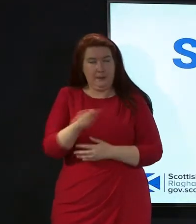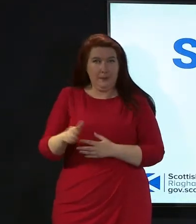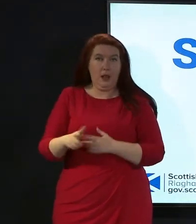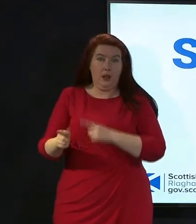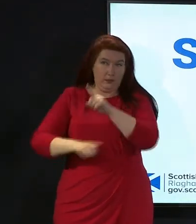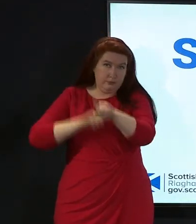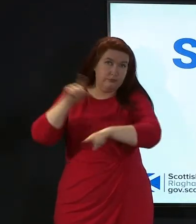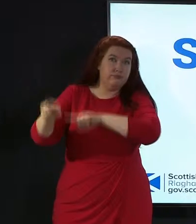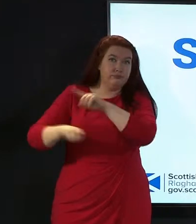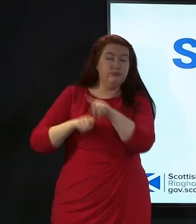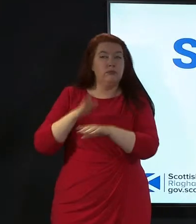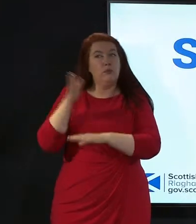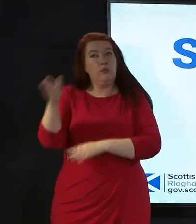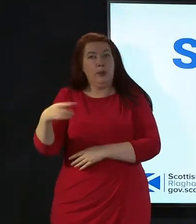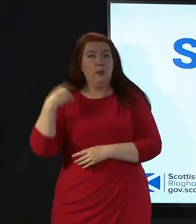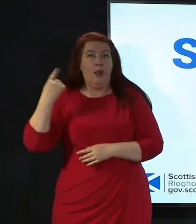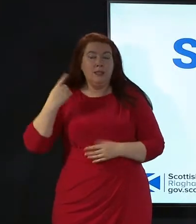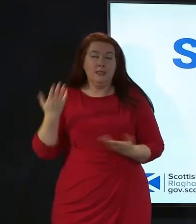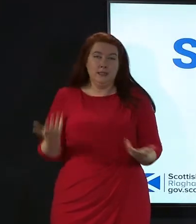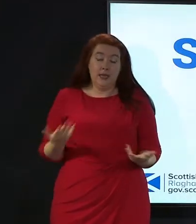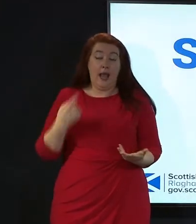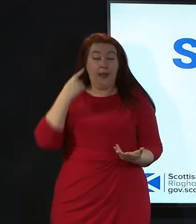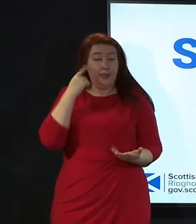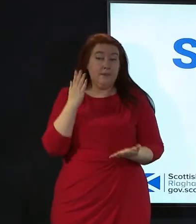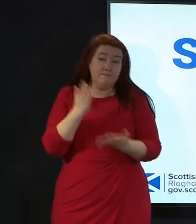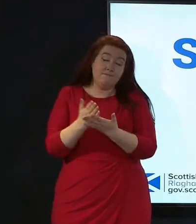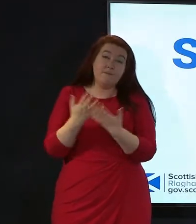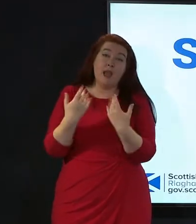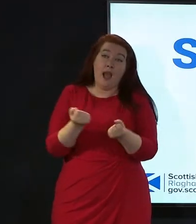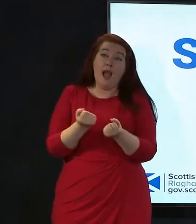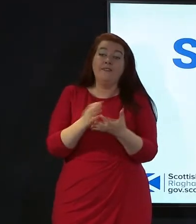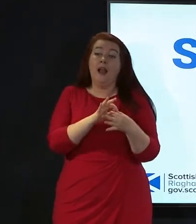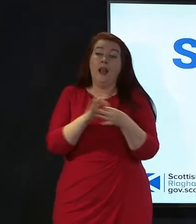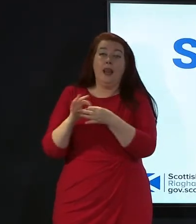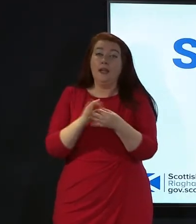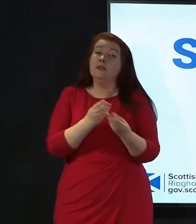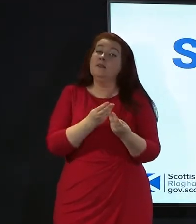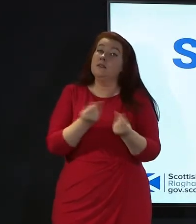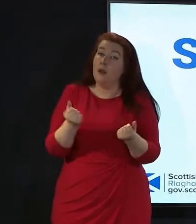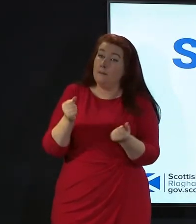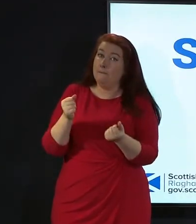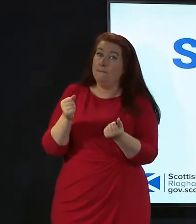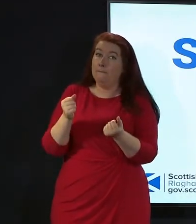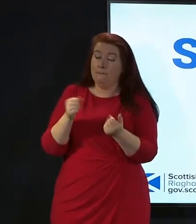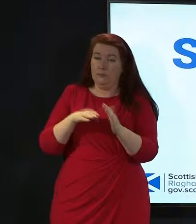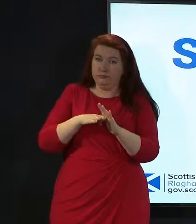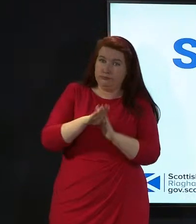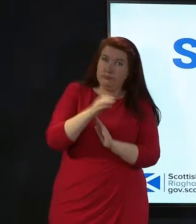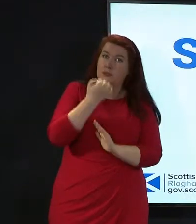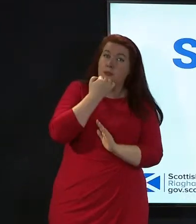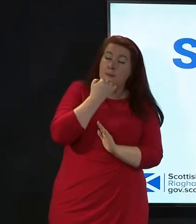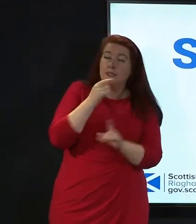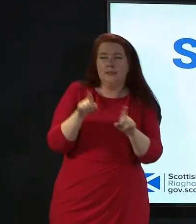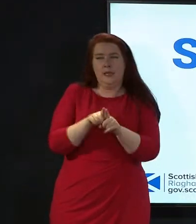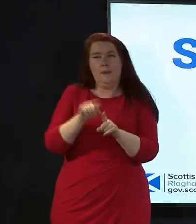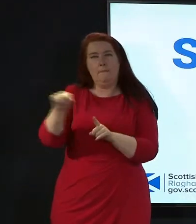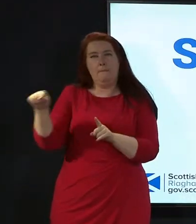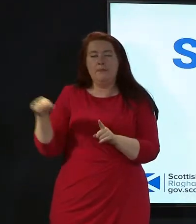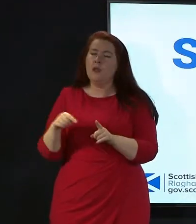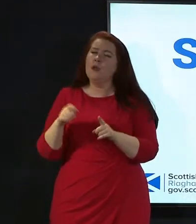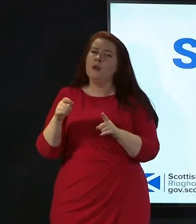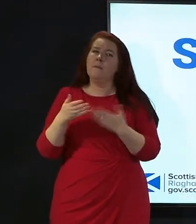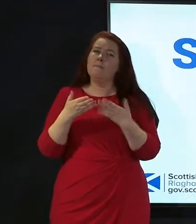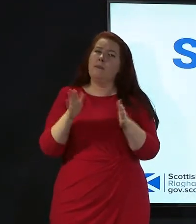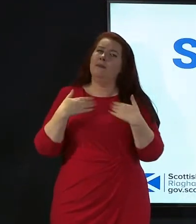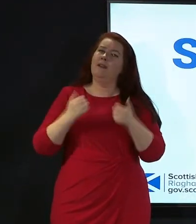is an association between that and some of the cases we've seen in recent days. Public Health Scotland is doing more of an analysis